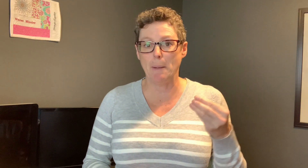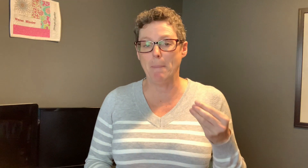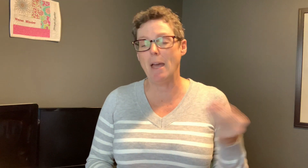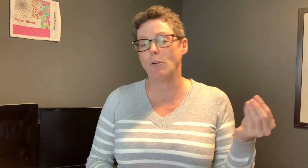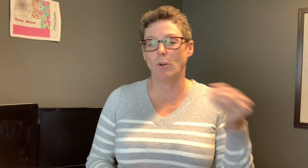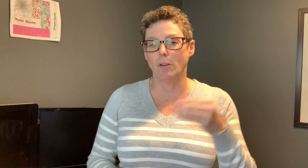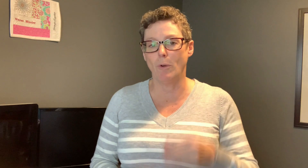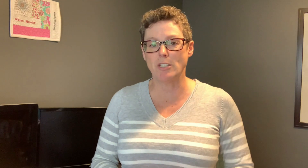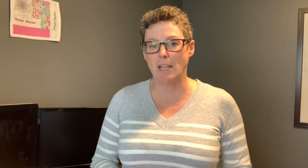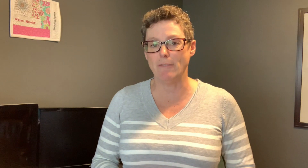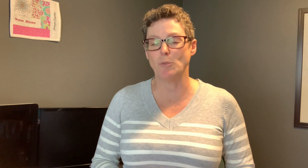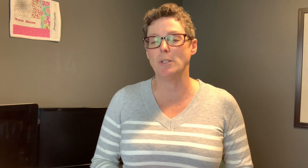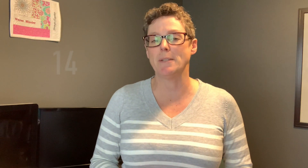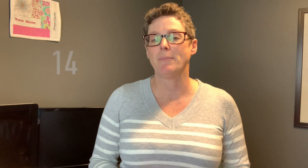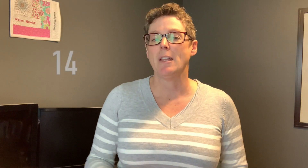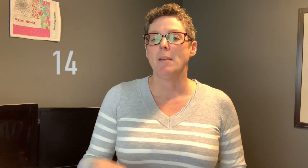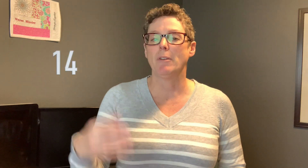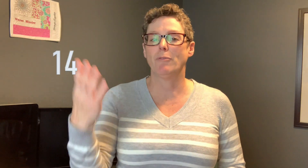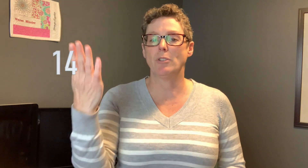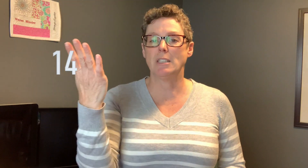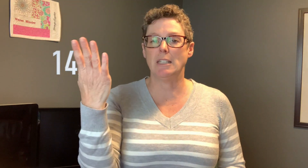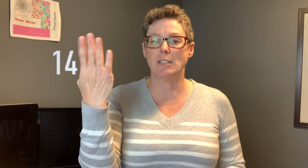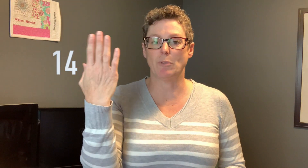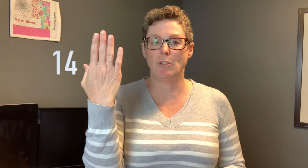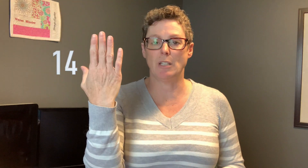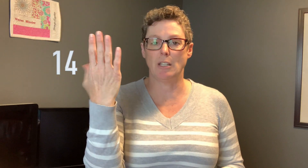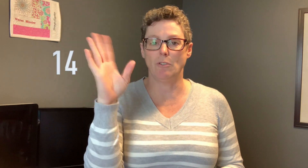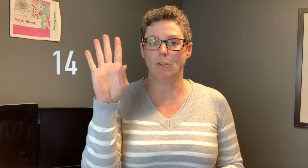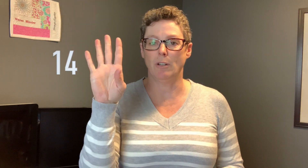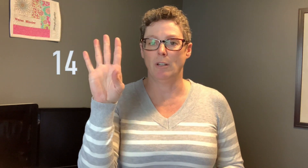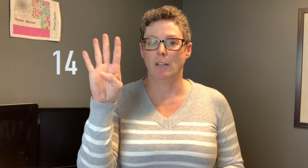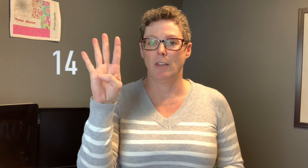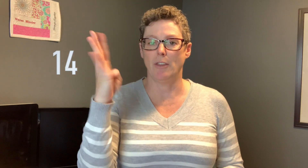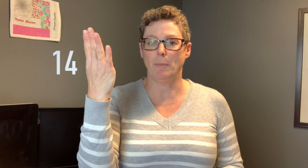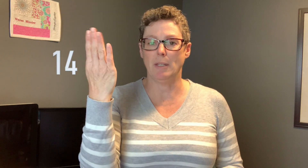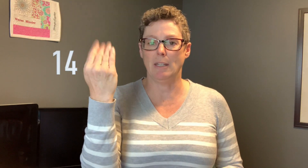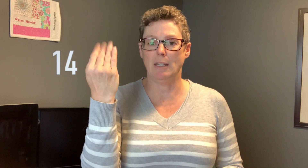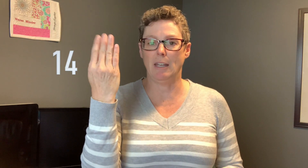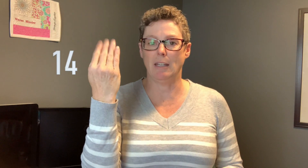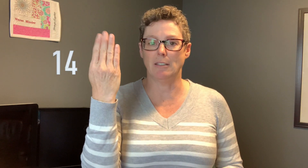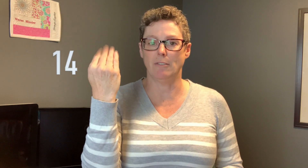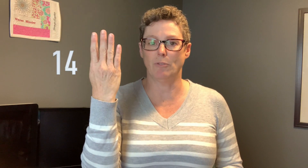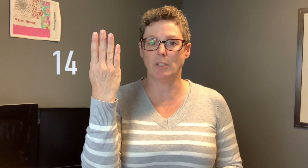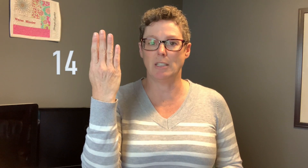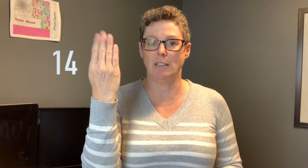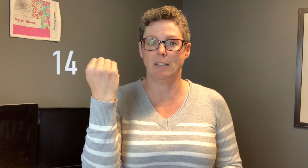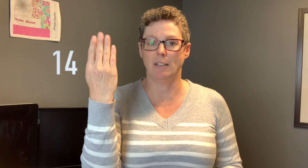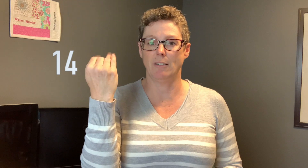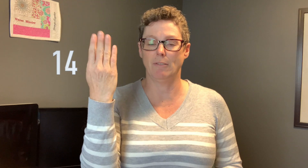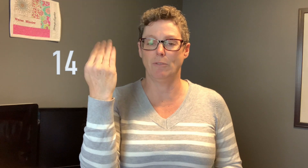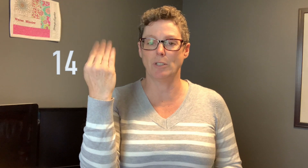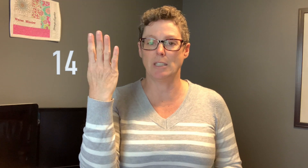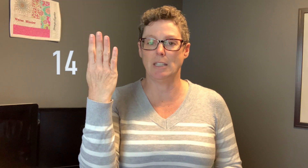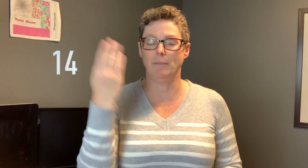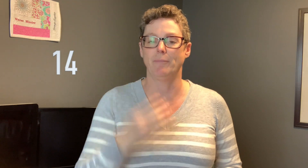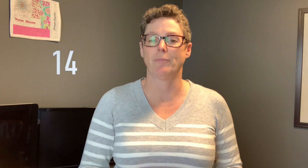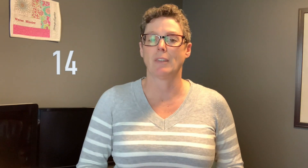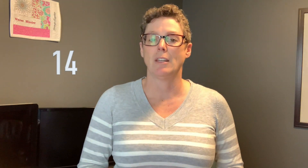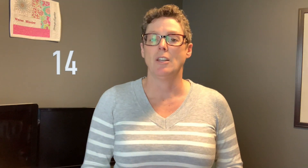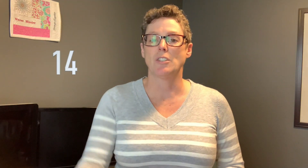back or watch it afterwards. But 14 is where you take your thumb in, and 14. So in